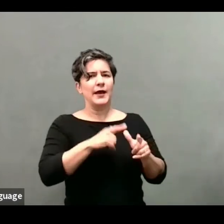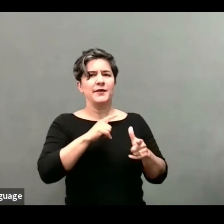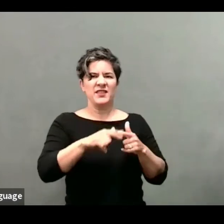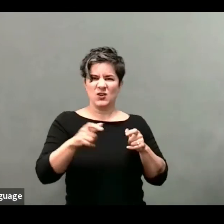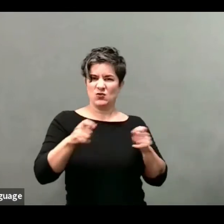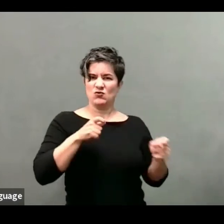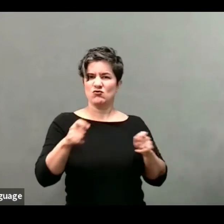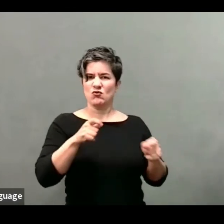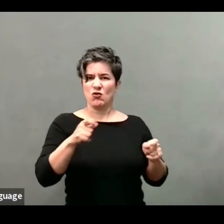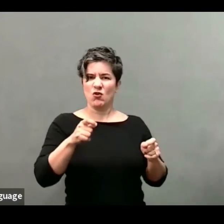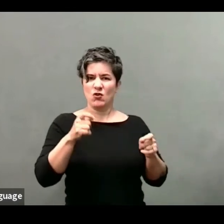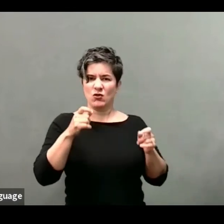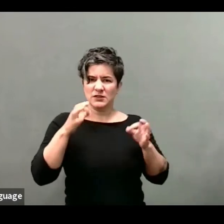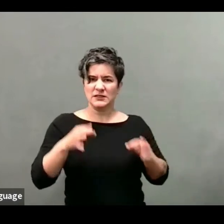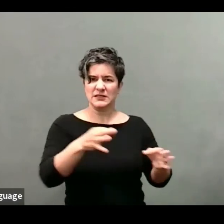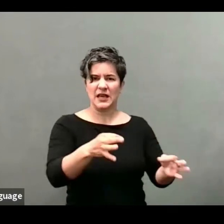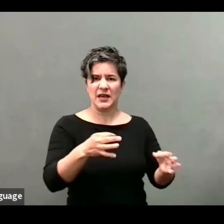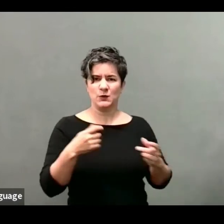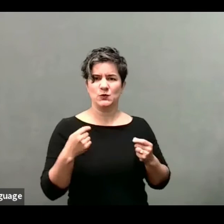over what's going on.